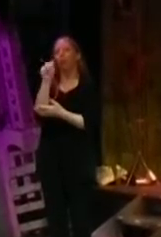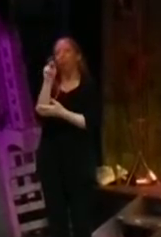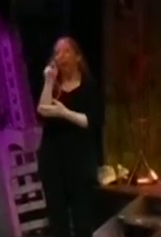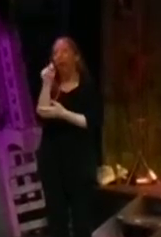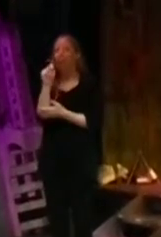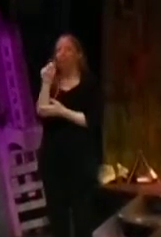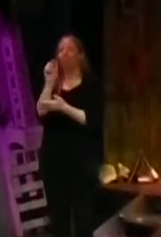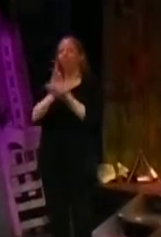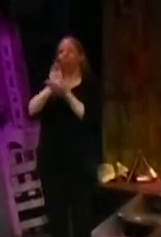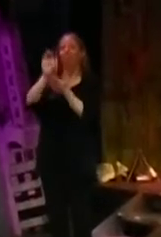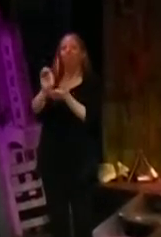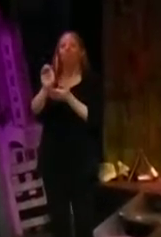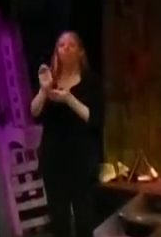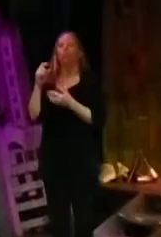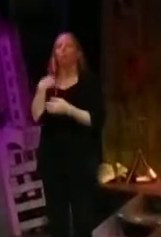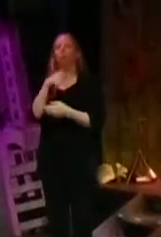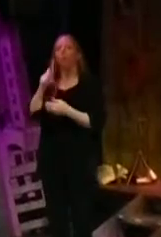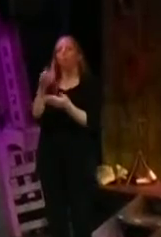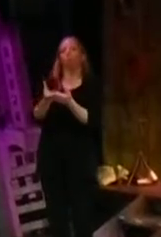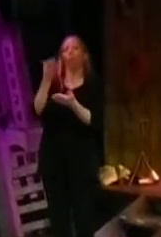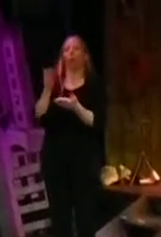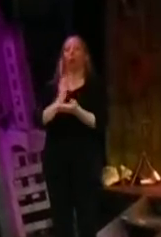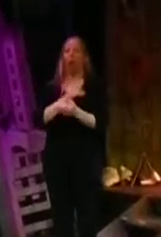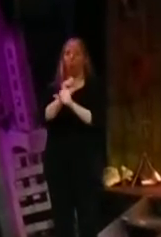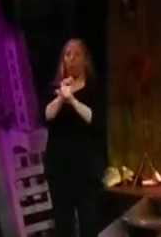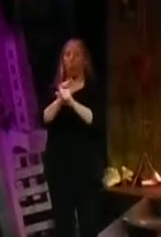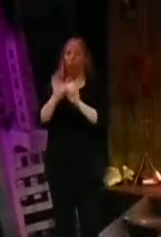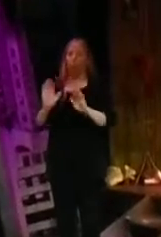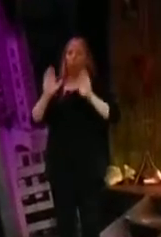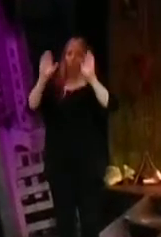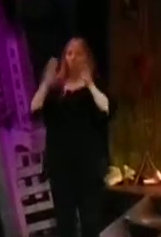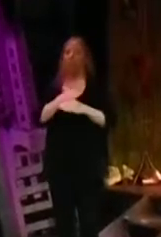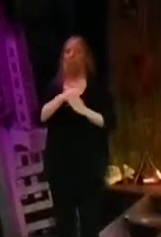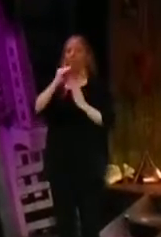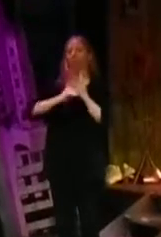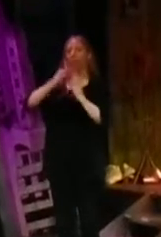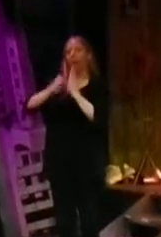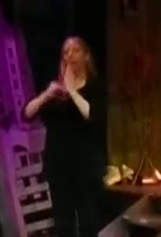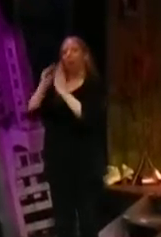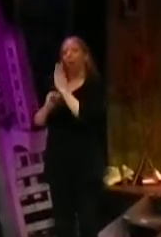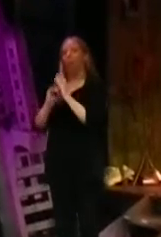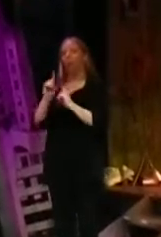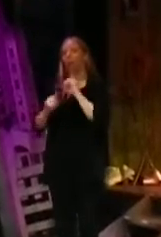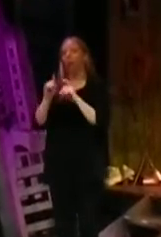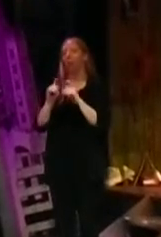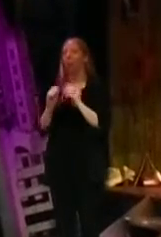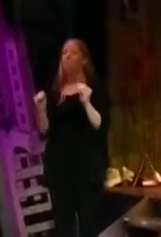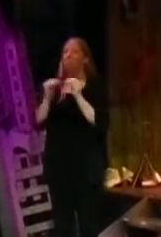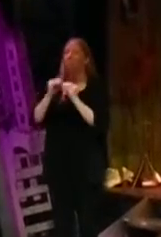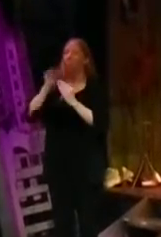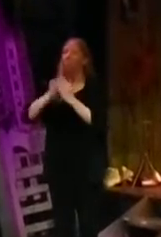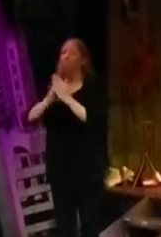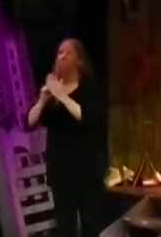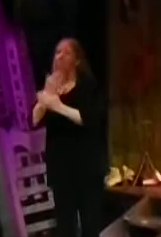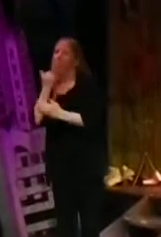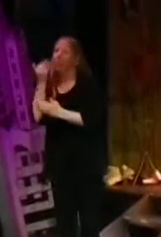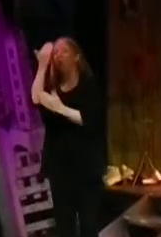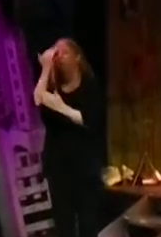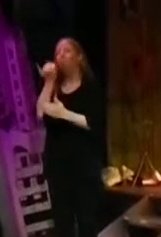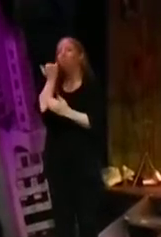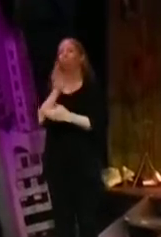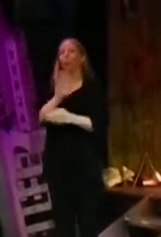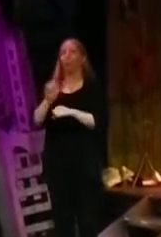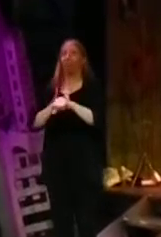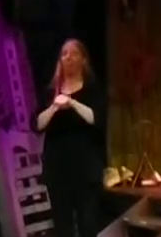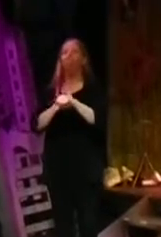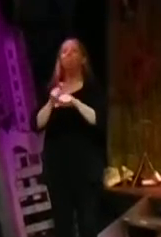prove that what we do is good. So please fill out those survey forms. The more, the better. I know it takes a few minutes of your